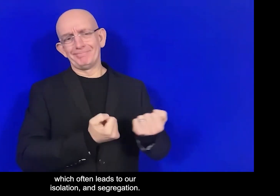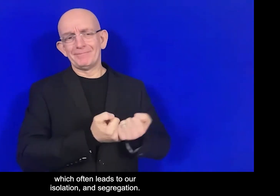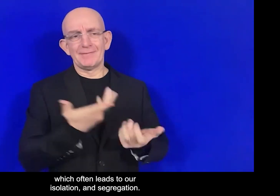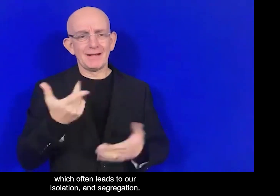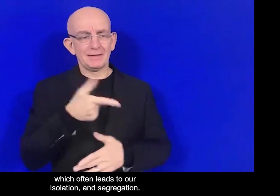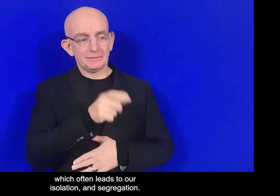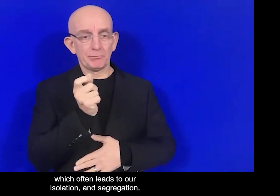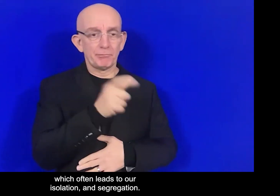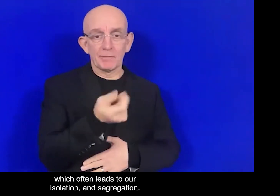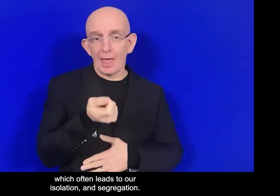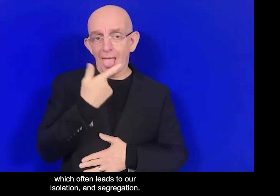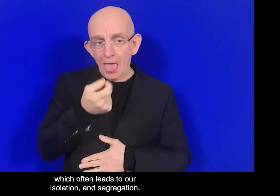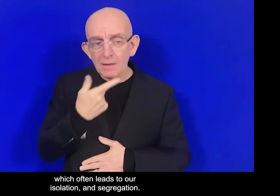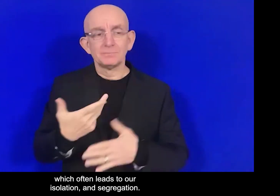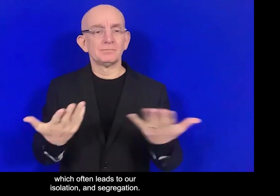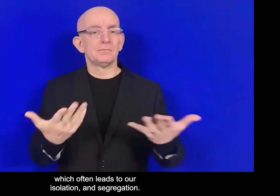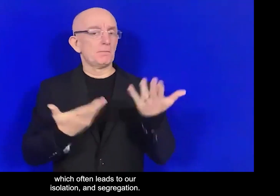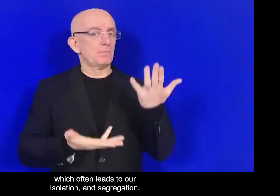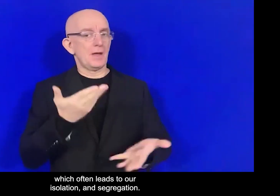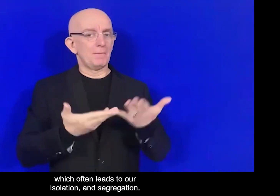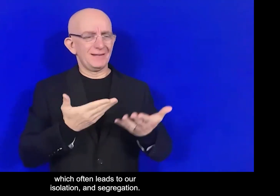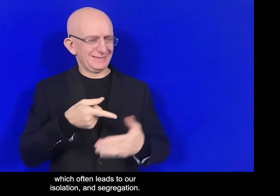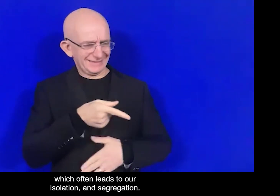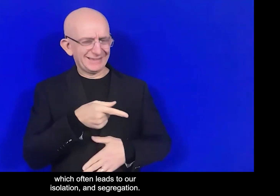our isolation and segregation.